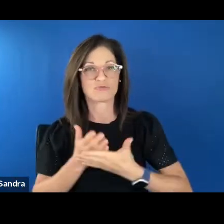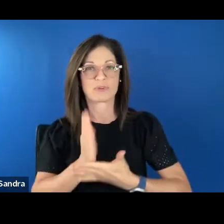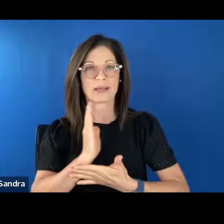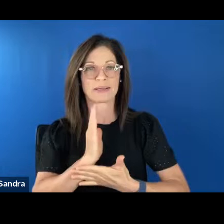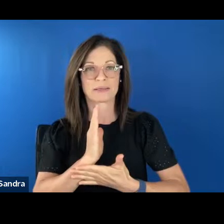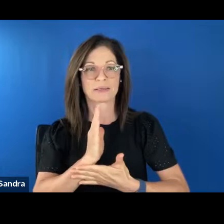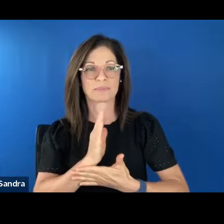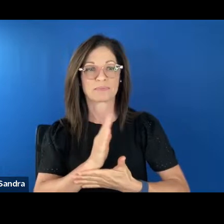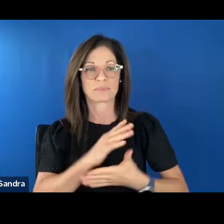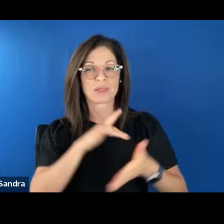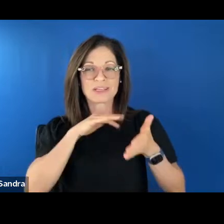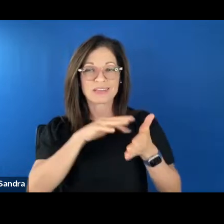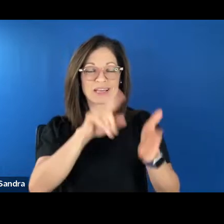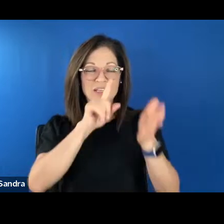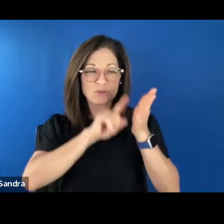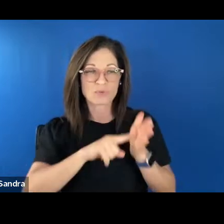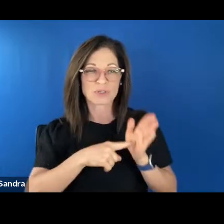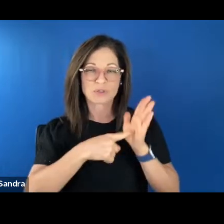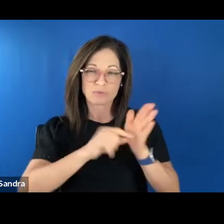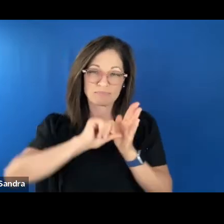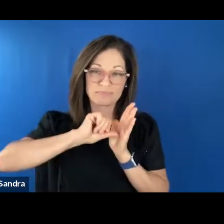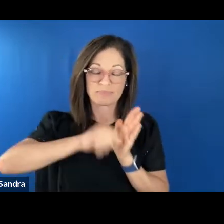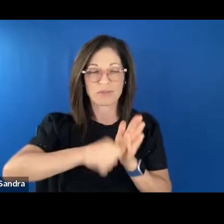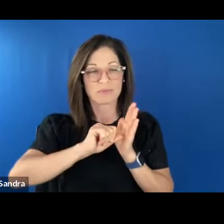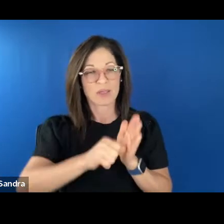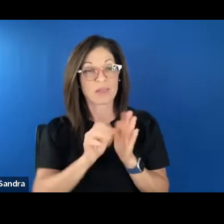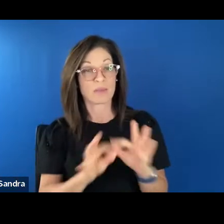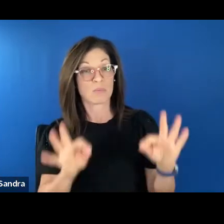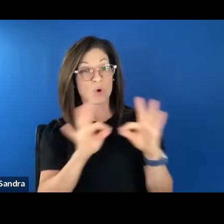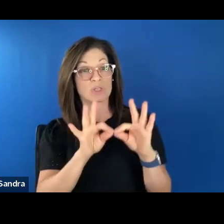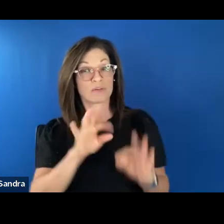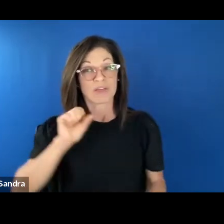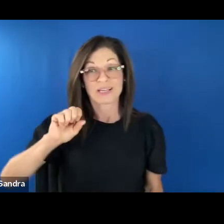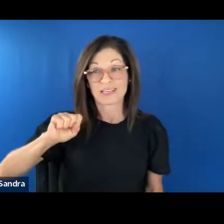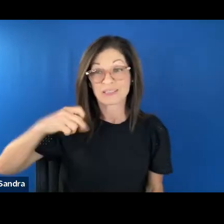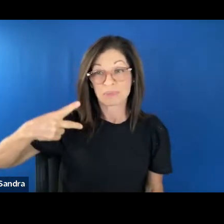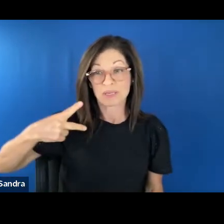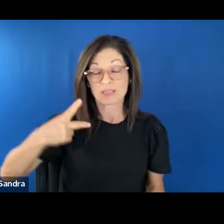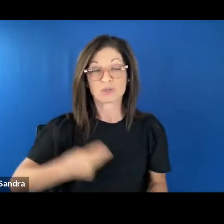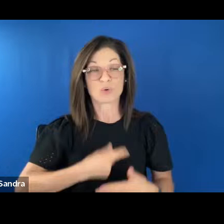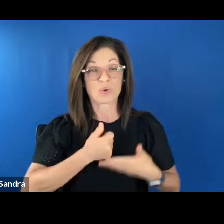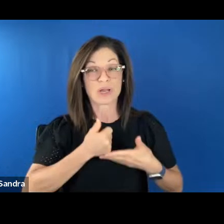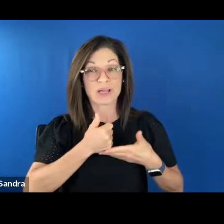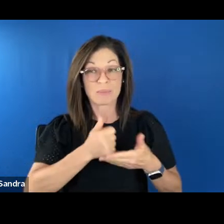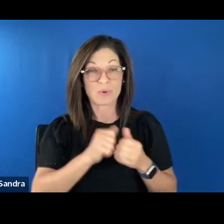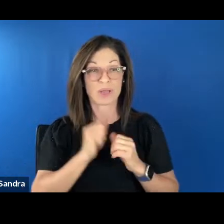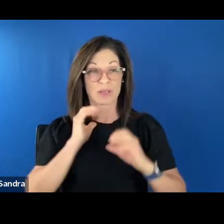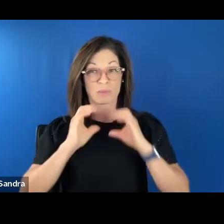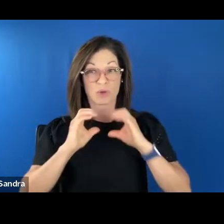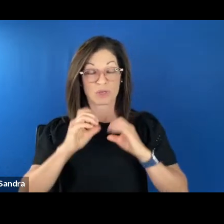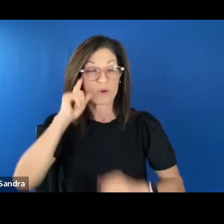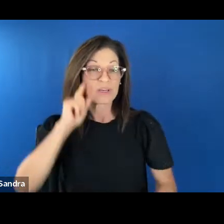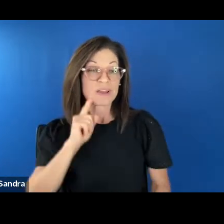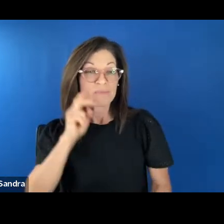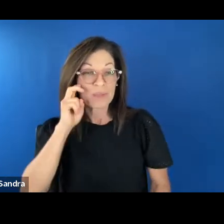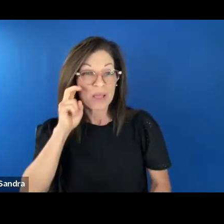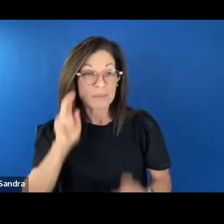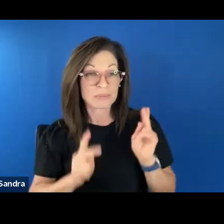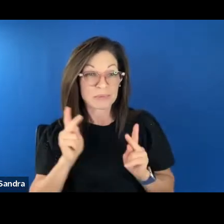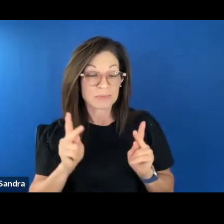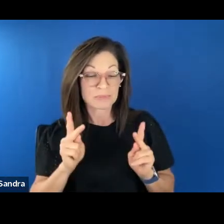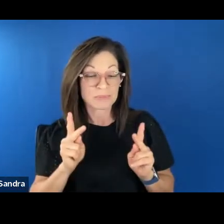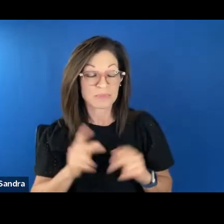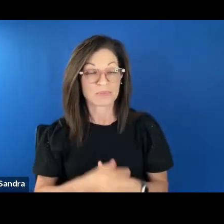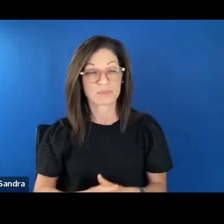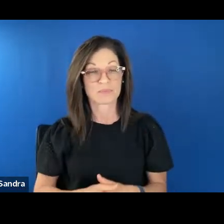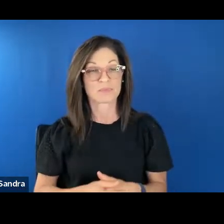Studies emphasize the importance of support service providers in facilitating communication for deafblind individuals.